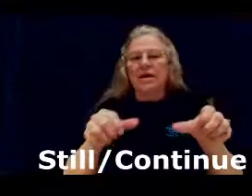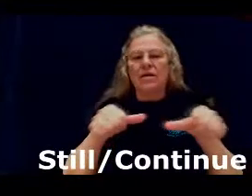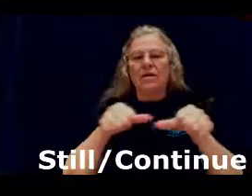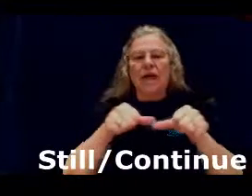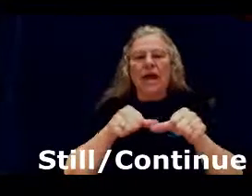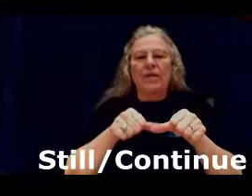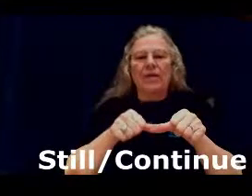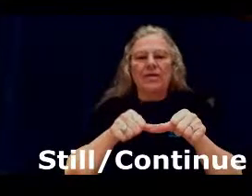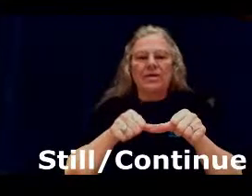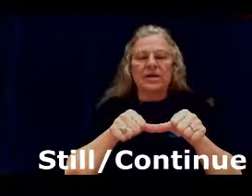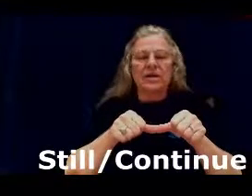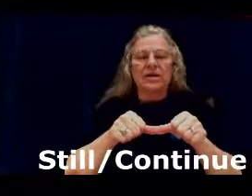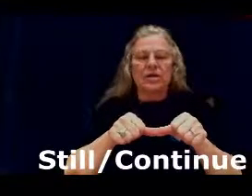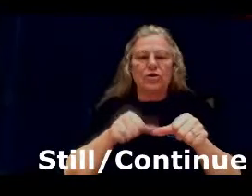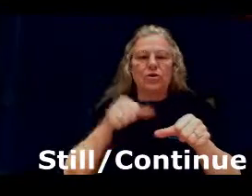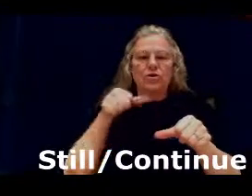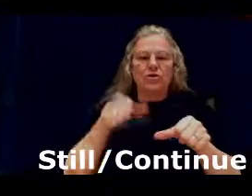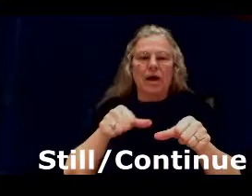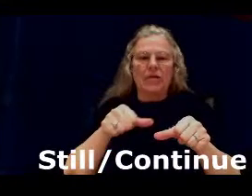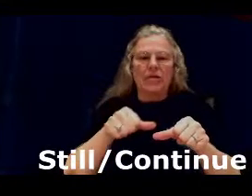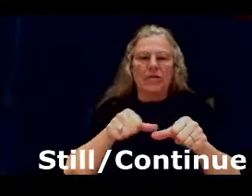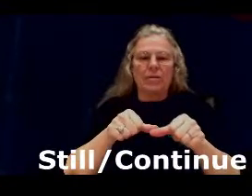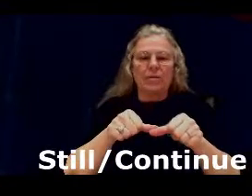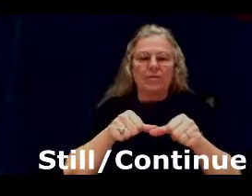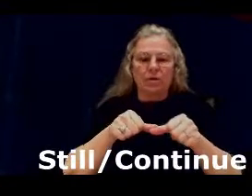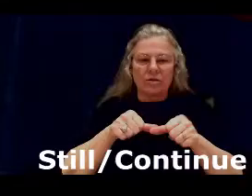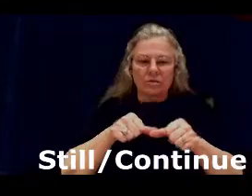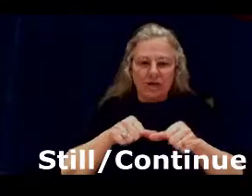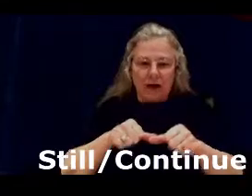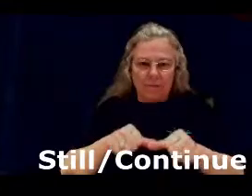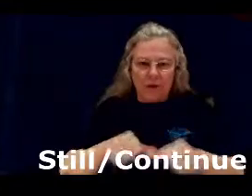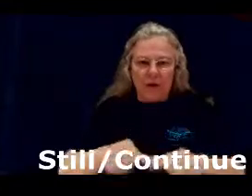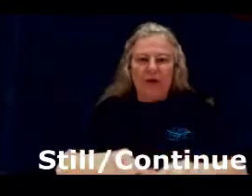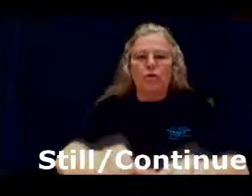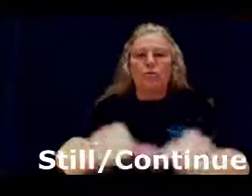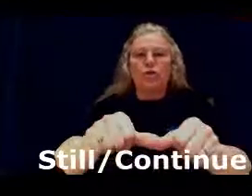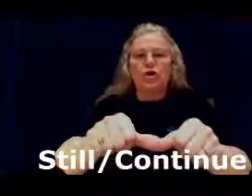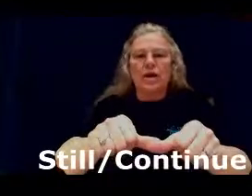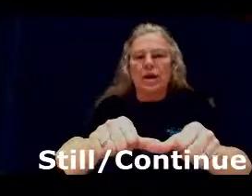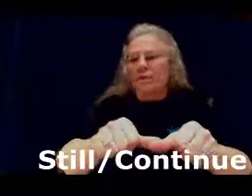still, and that is to continue. Your dominant thumb goes on top and you push it out.